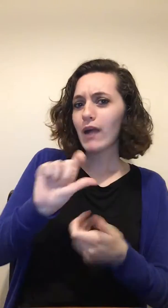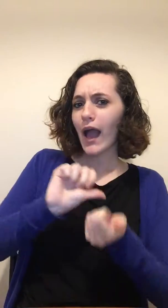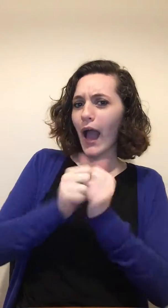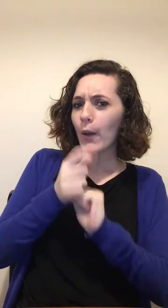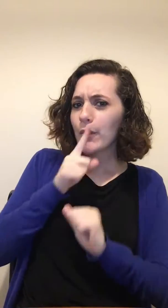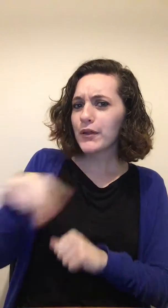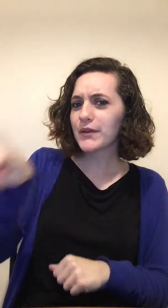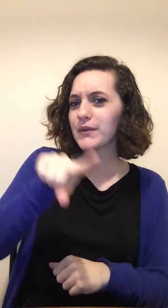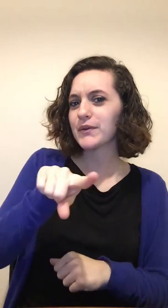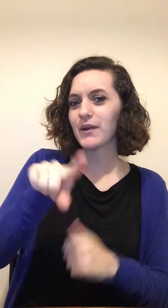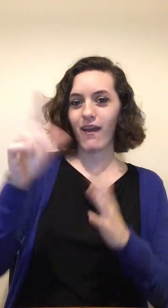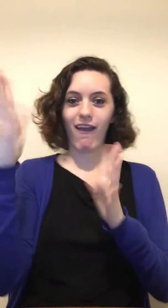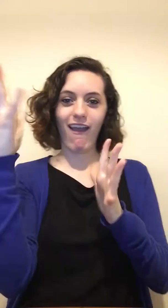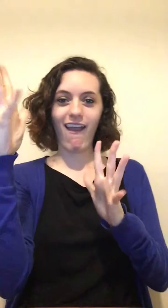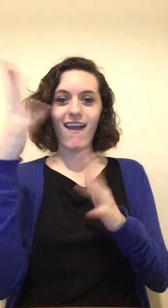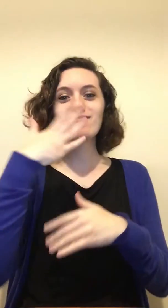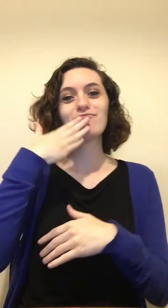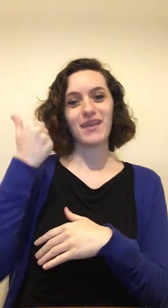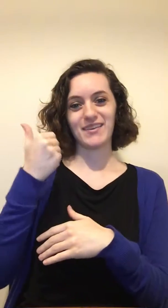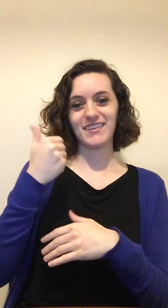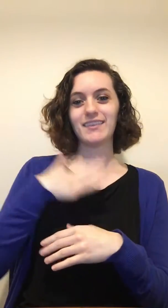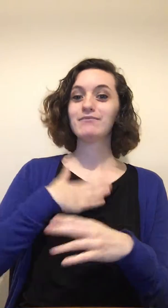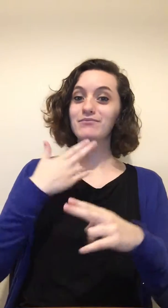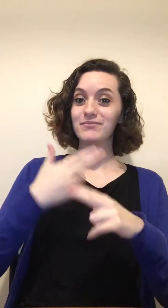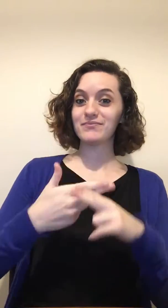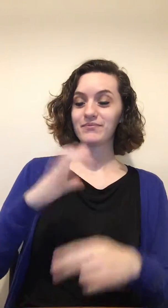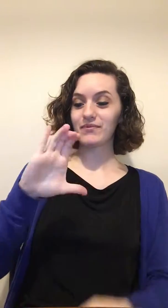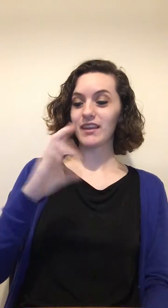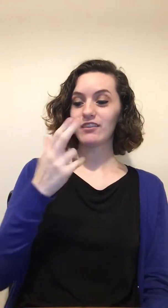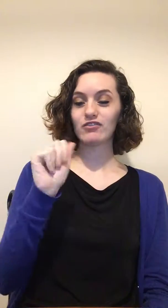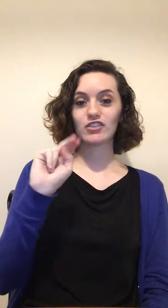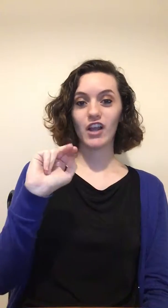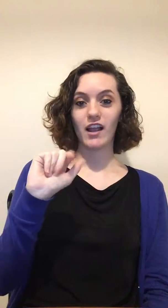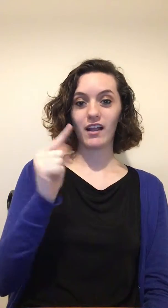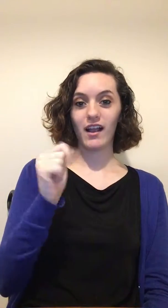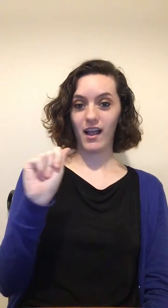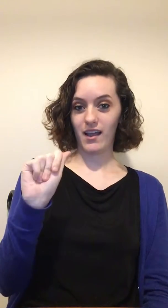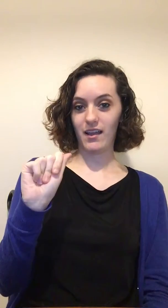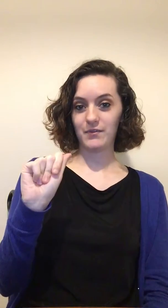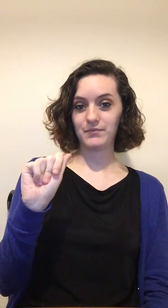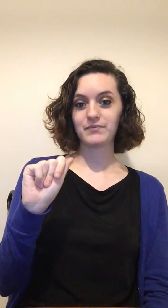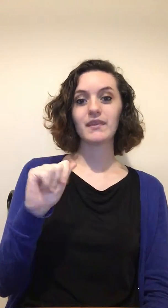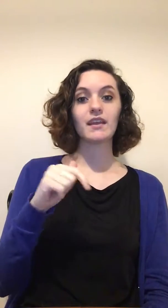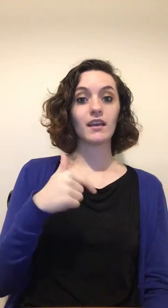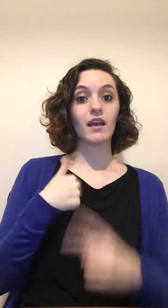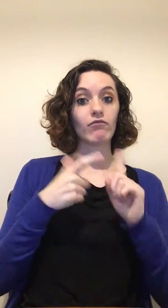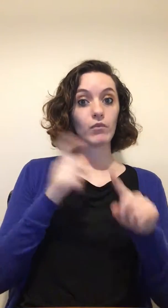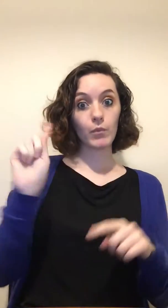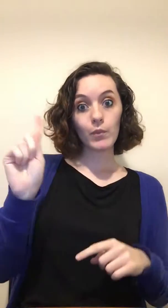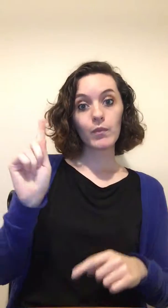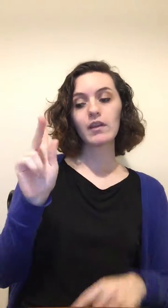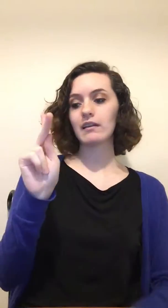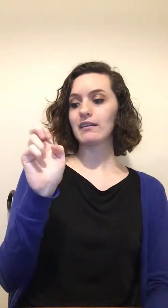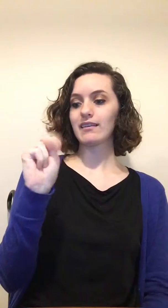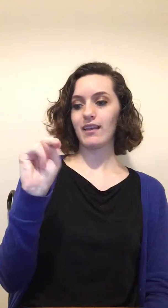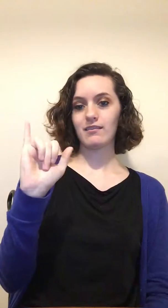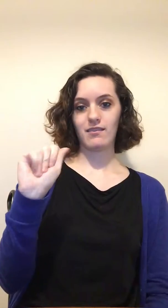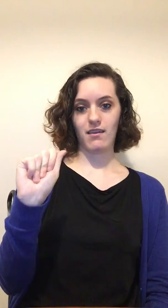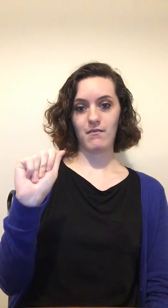Very good, very good. My name is Changaa, and I am from Kenya. And by